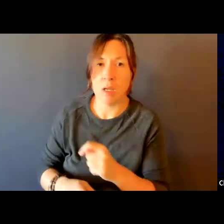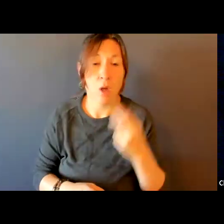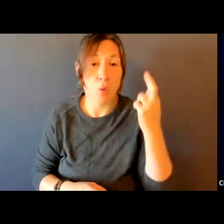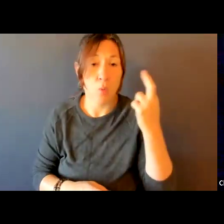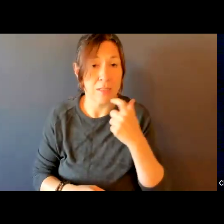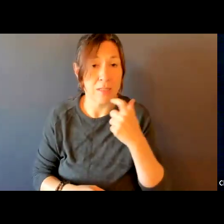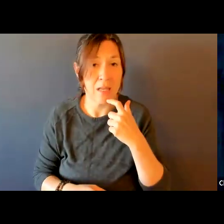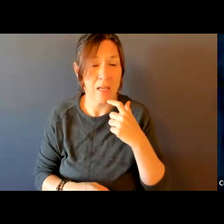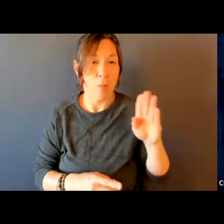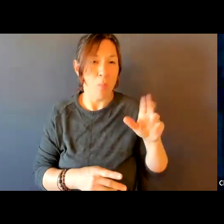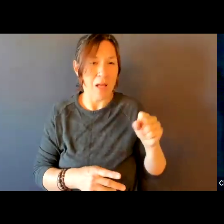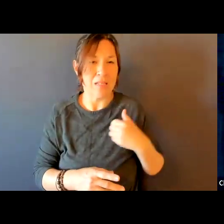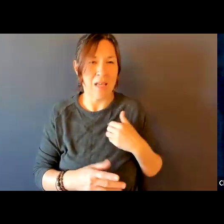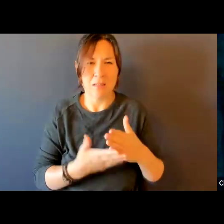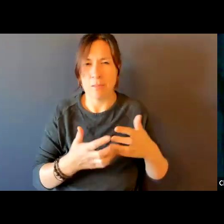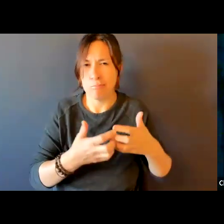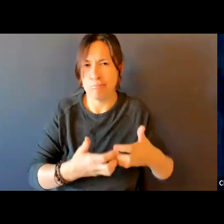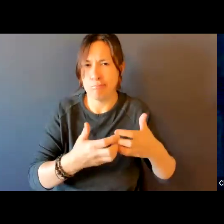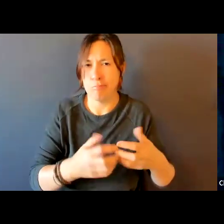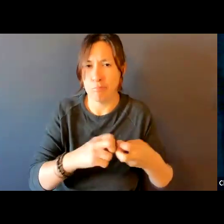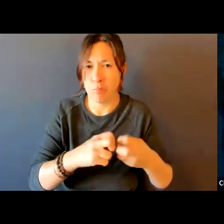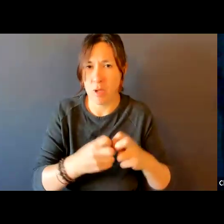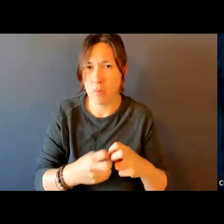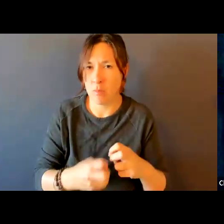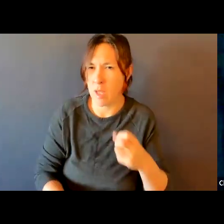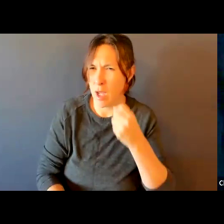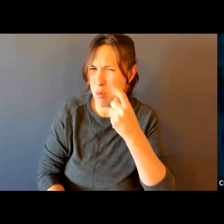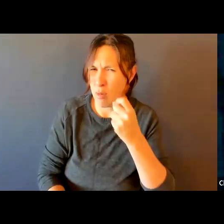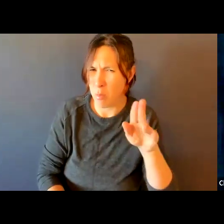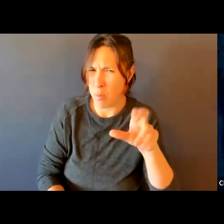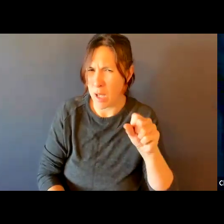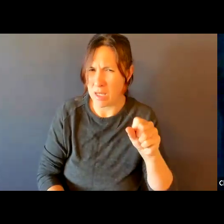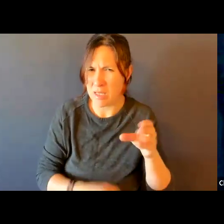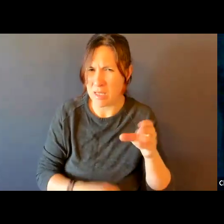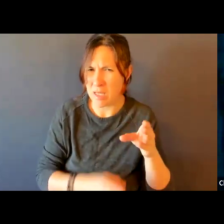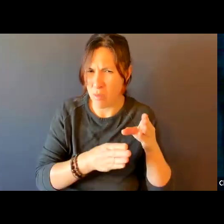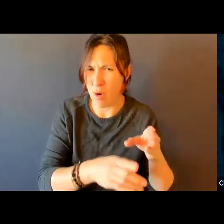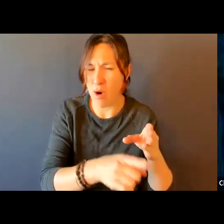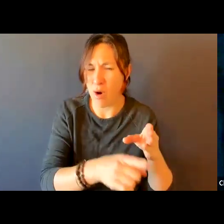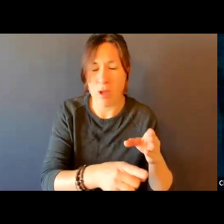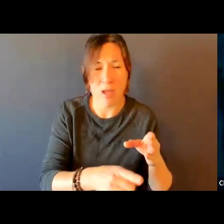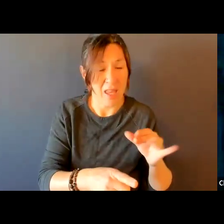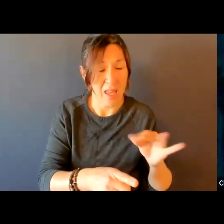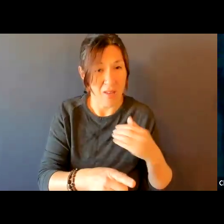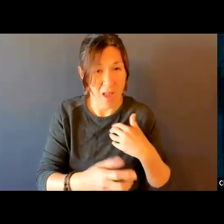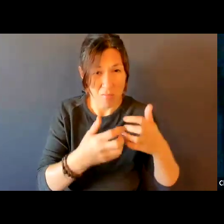had mechanical issues. What is a bus doing on the road that has mechanical problems?